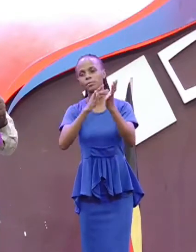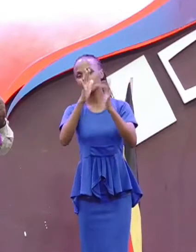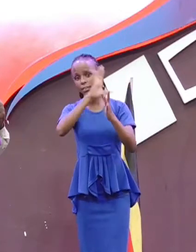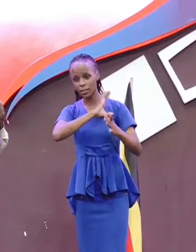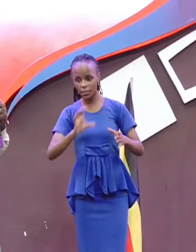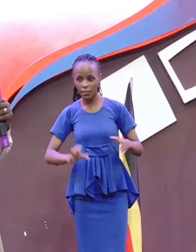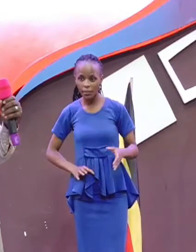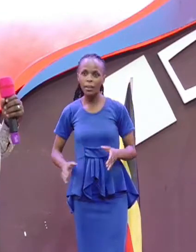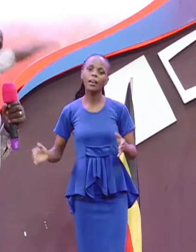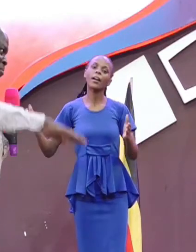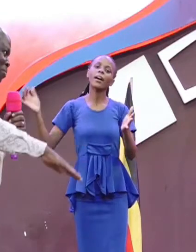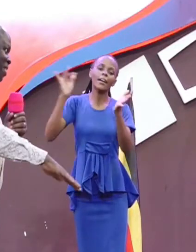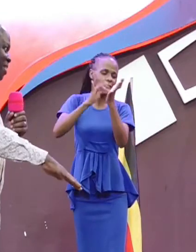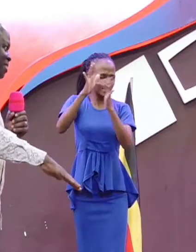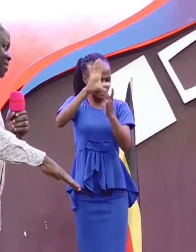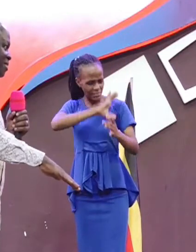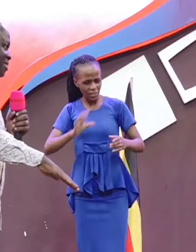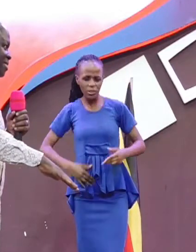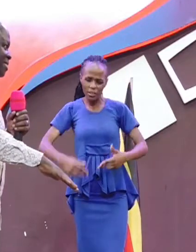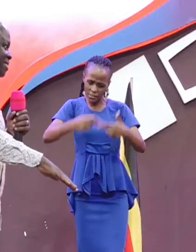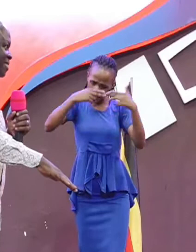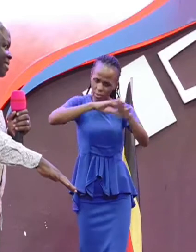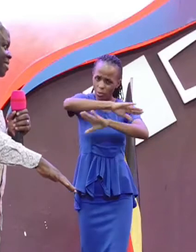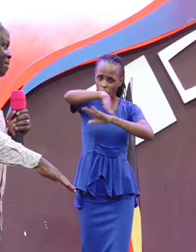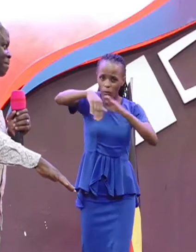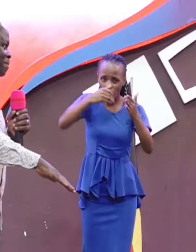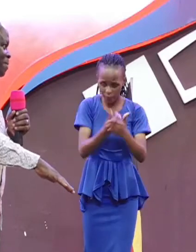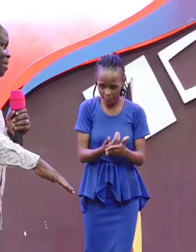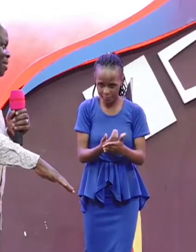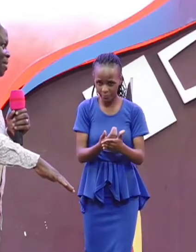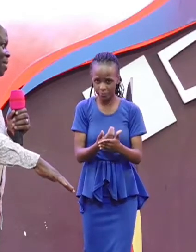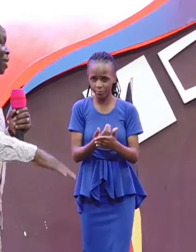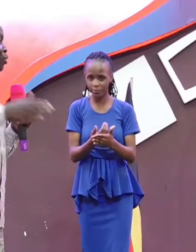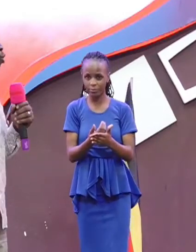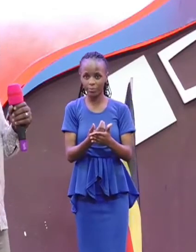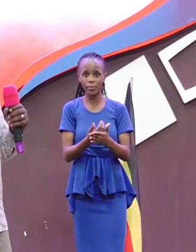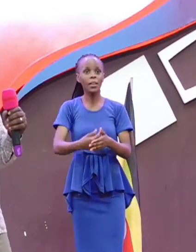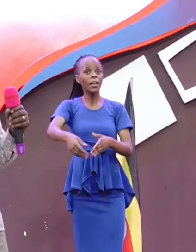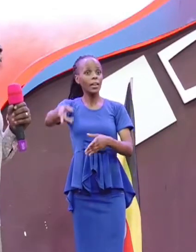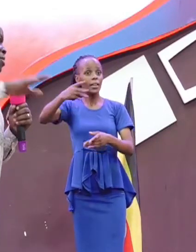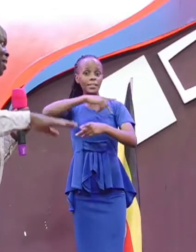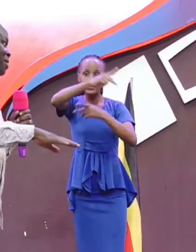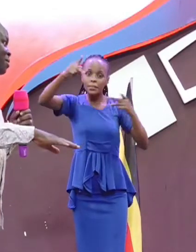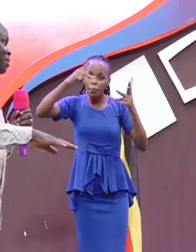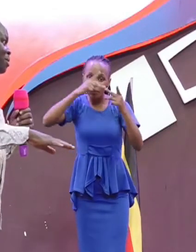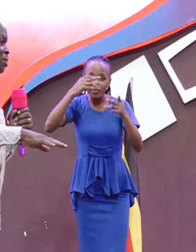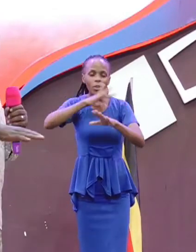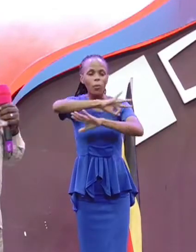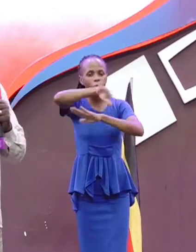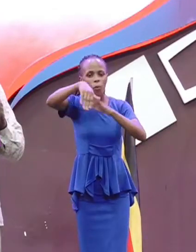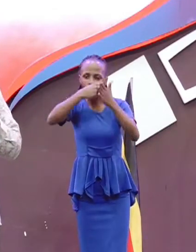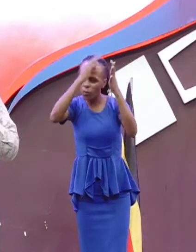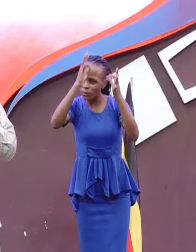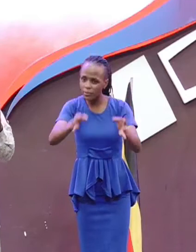see Christ. Then Christ is the beginning of it all. He's the one who perfects